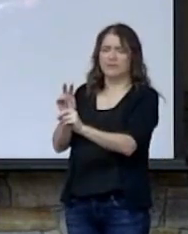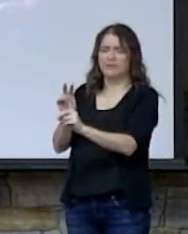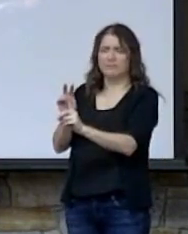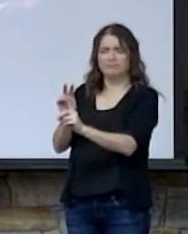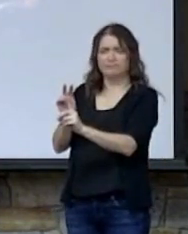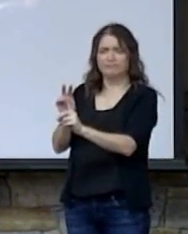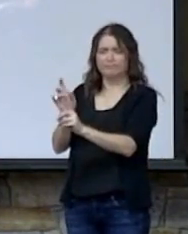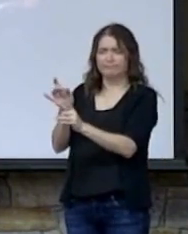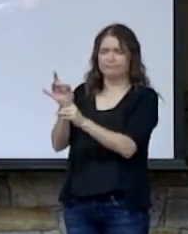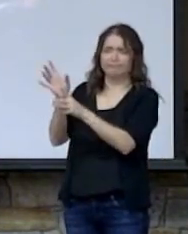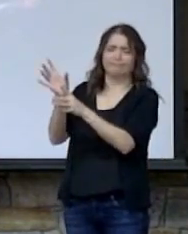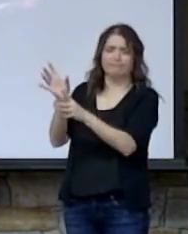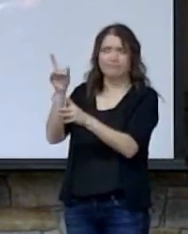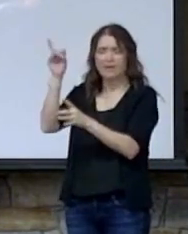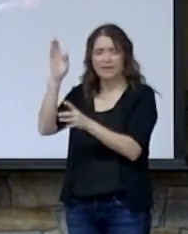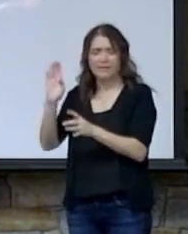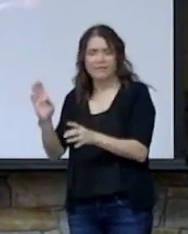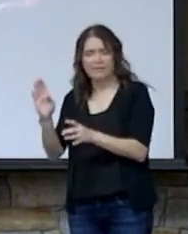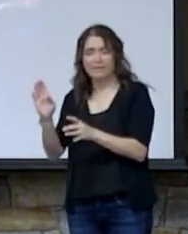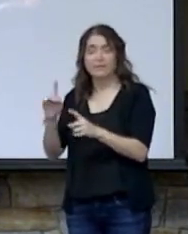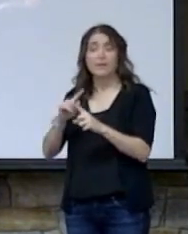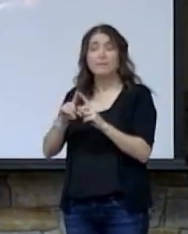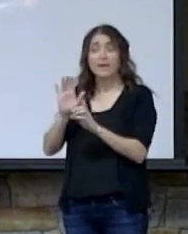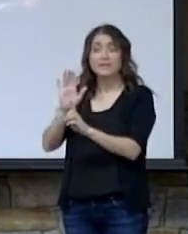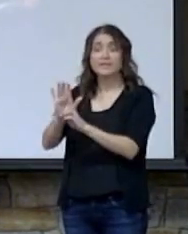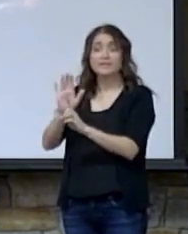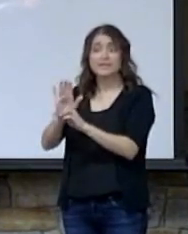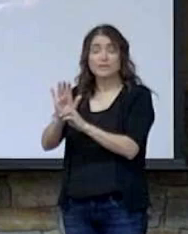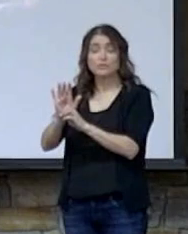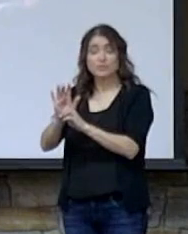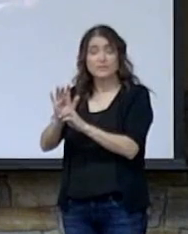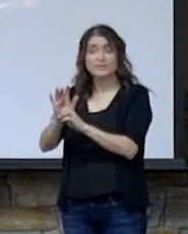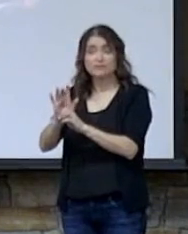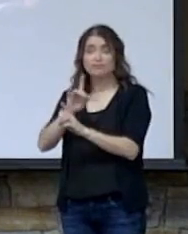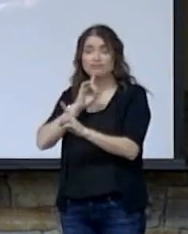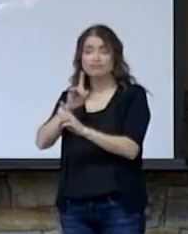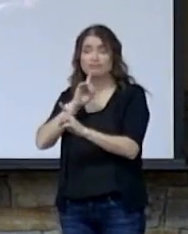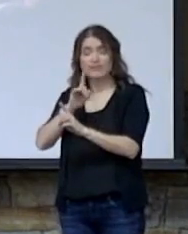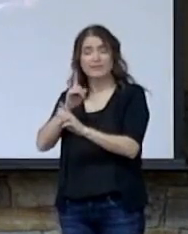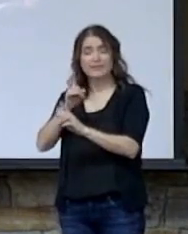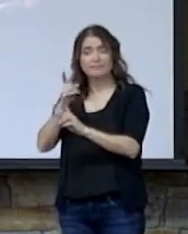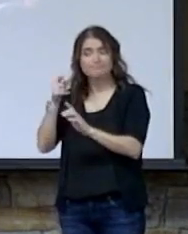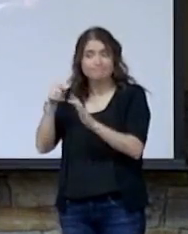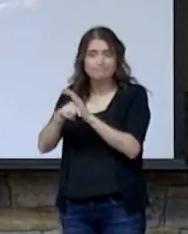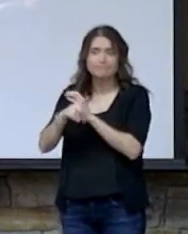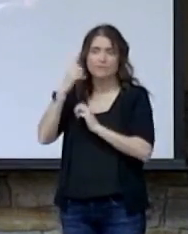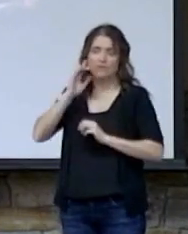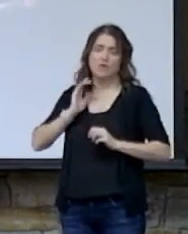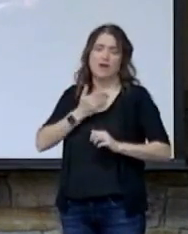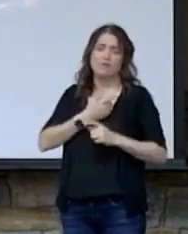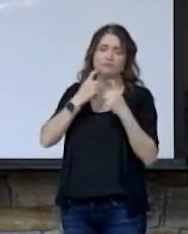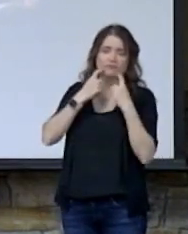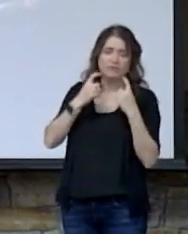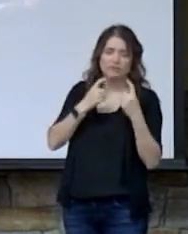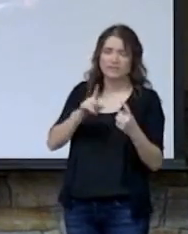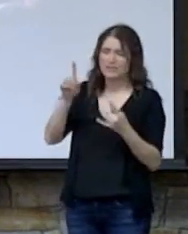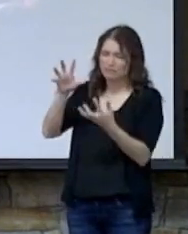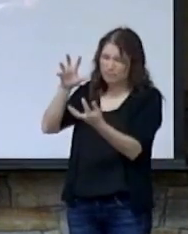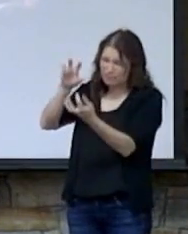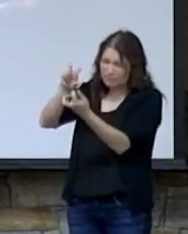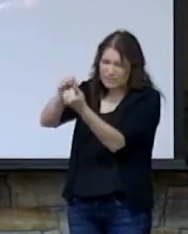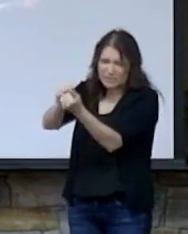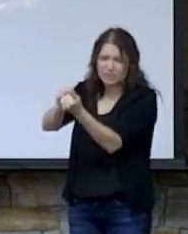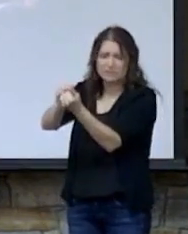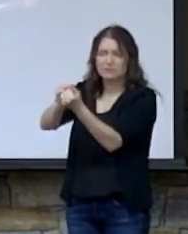by God and afflicted. But He was pierced for our transgressions. He was crushed